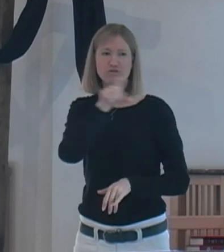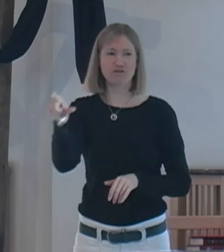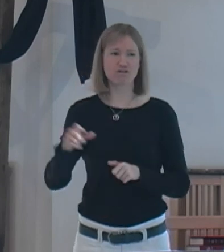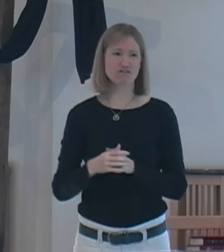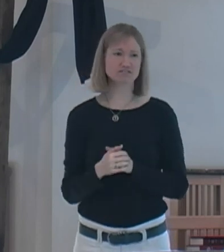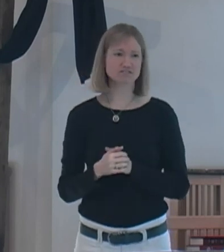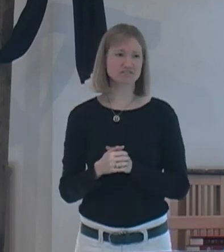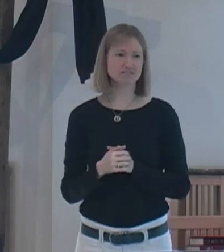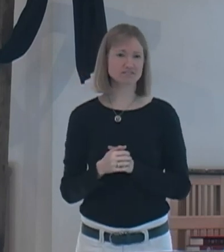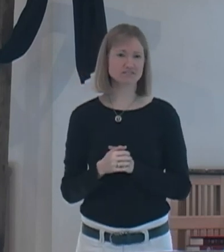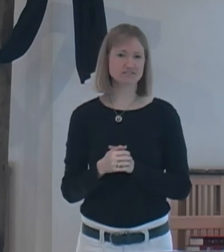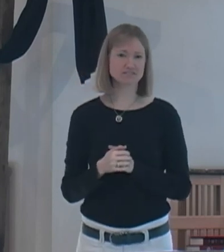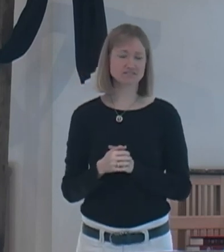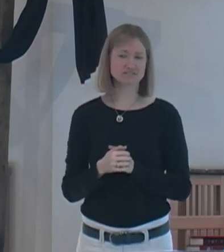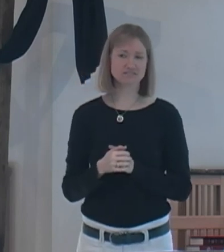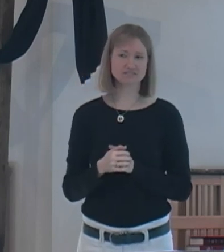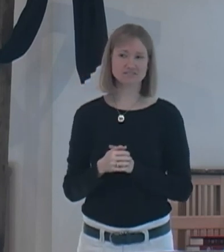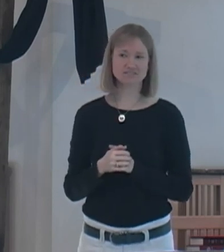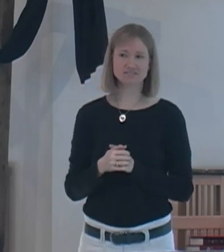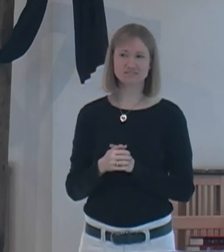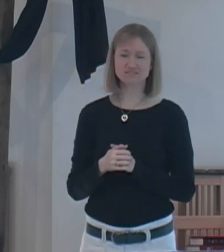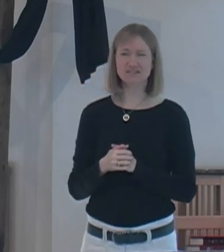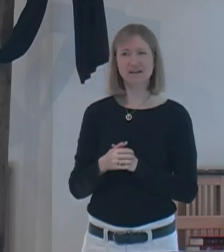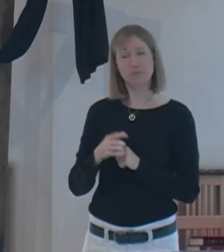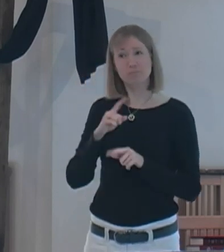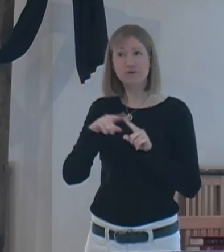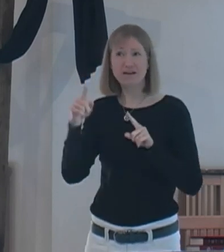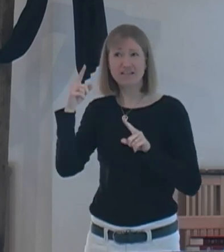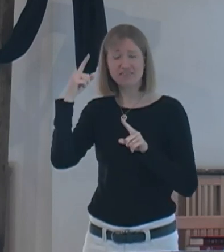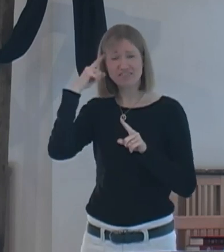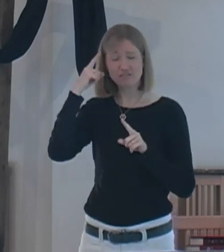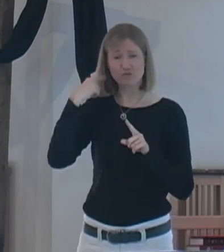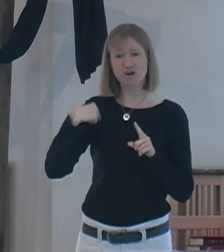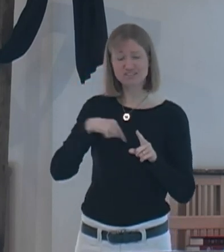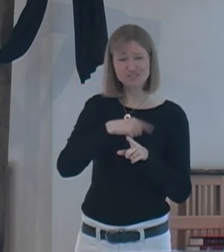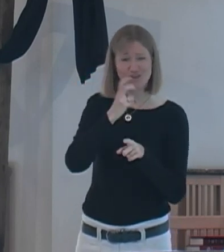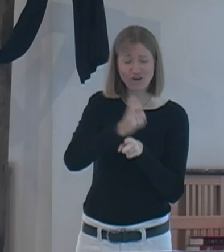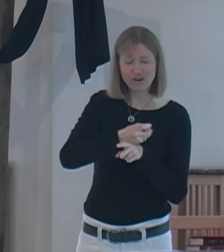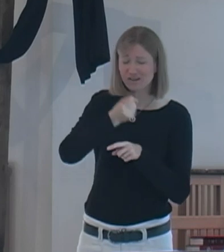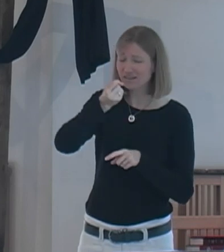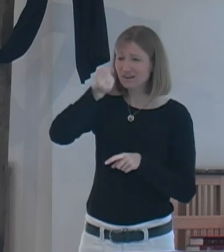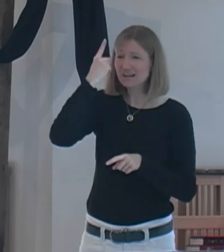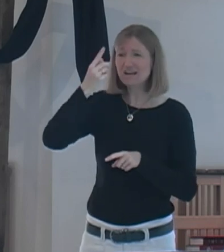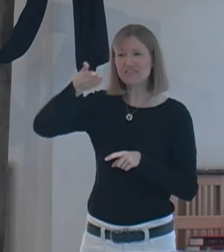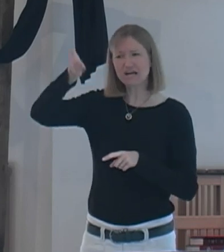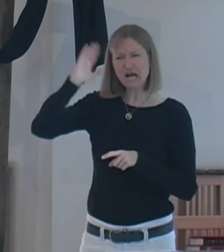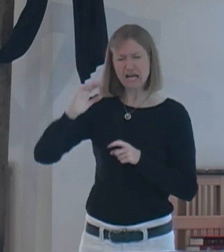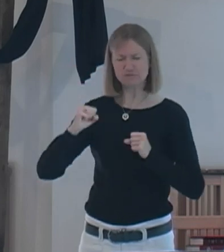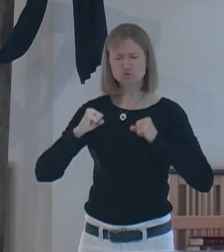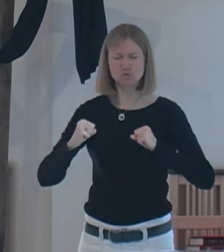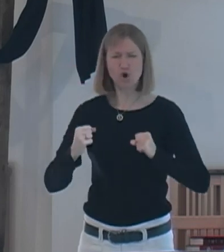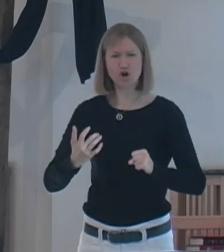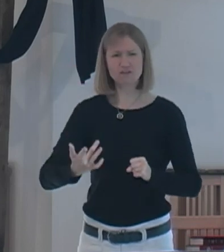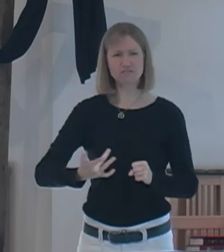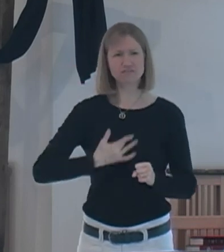I think it's the hardest mystery of all to comprehend, that God could have such strong feelings for us.